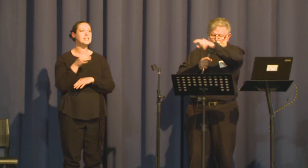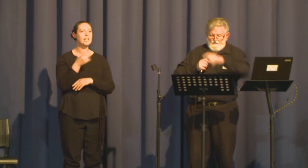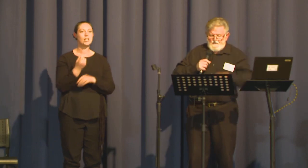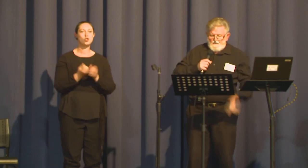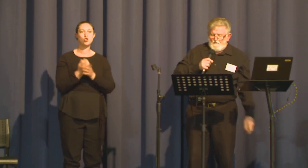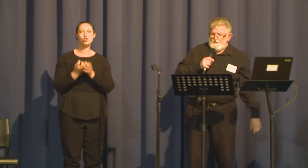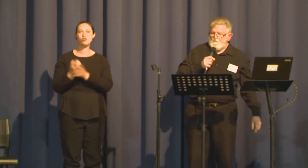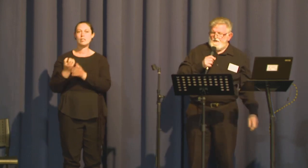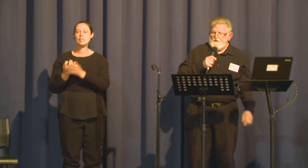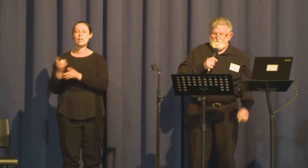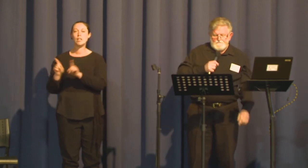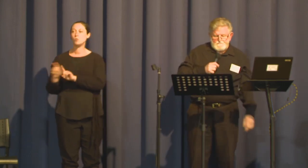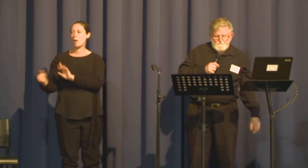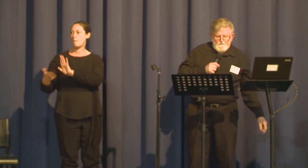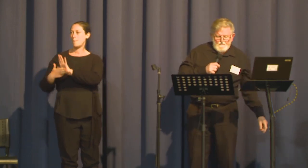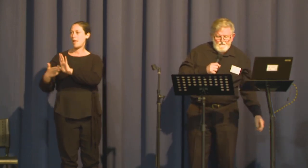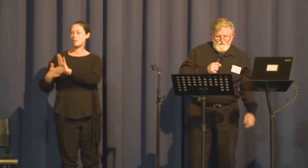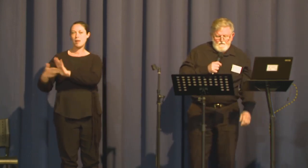is